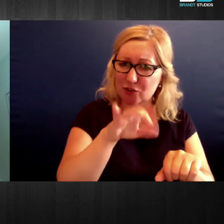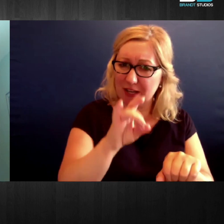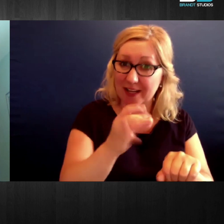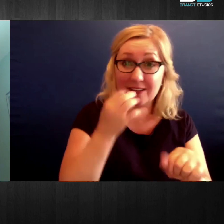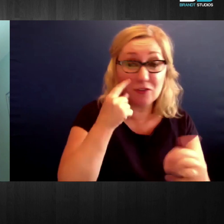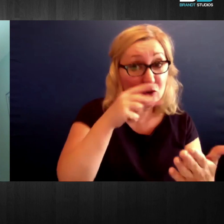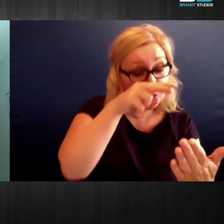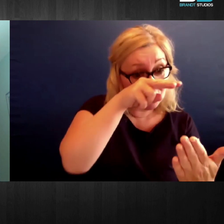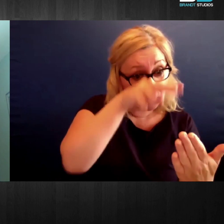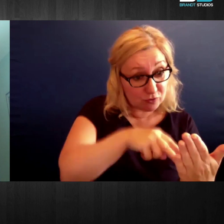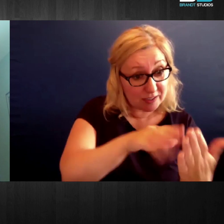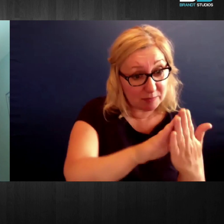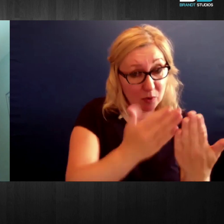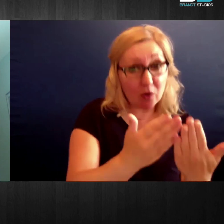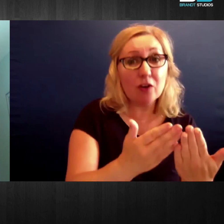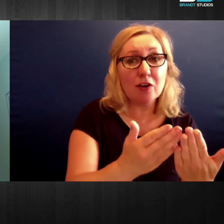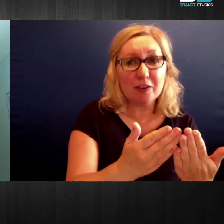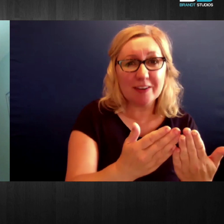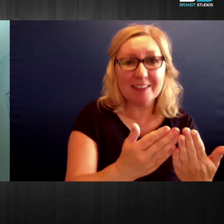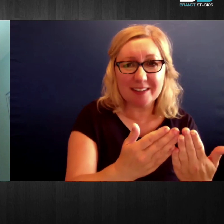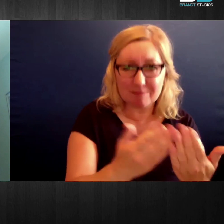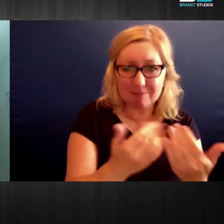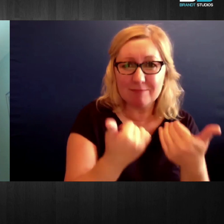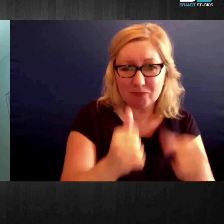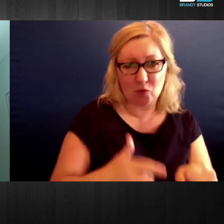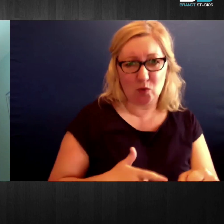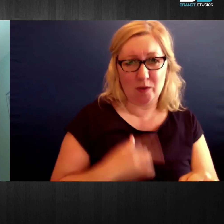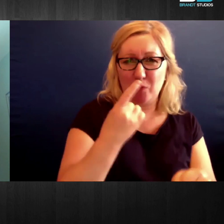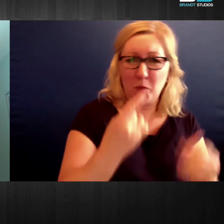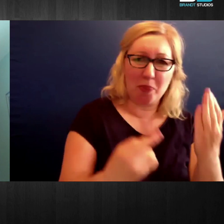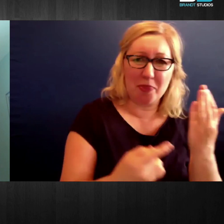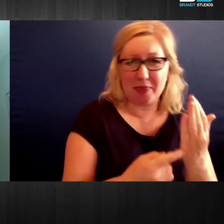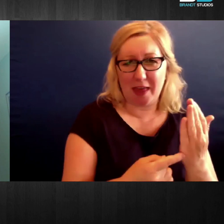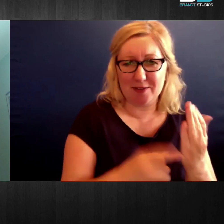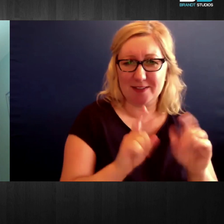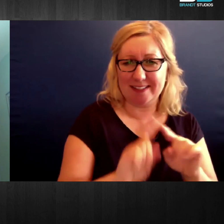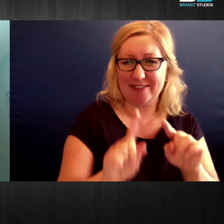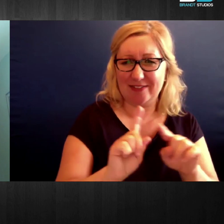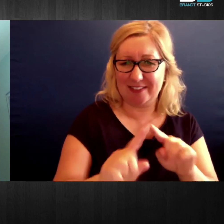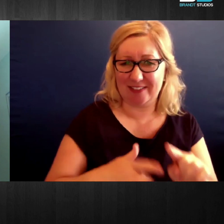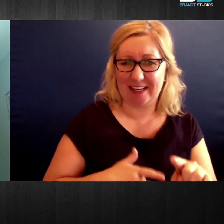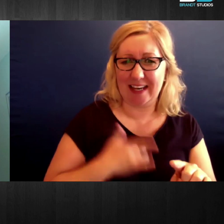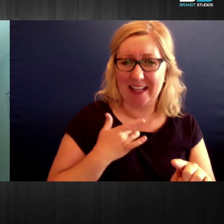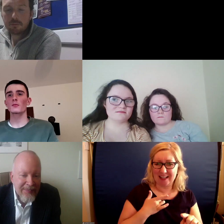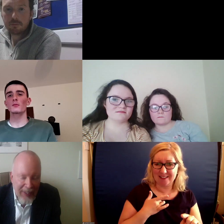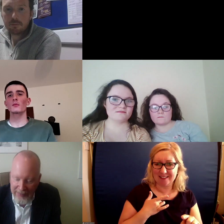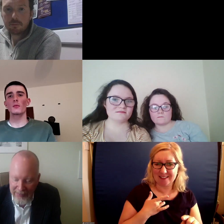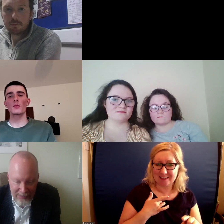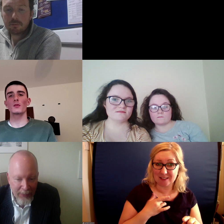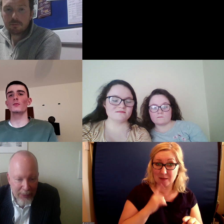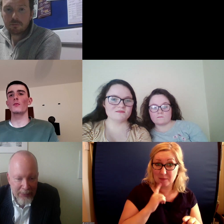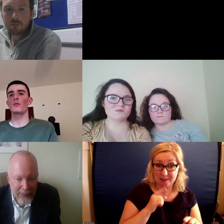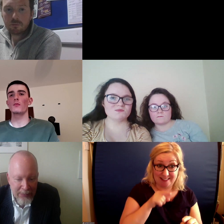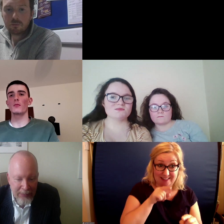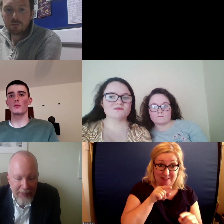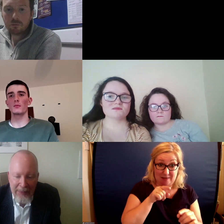is when you can read. So that's definitely one of the ones that sticks in my mind anyway.